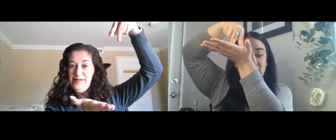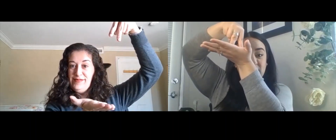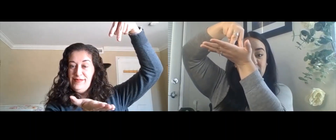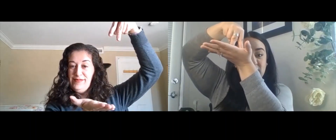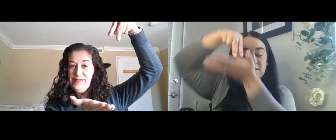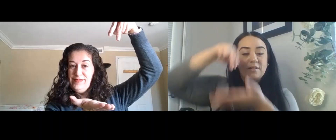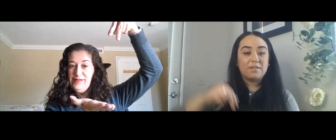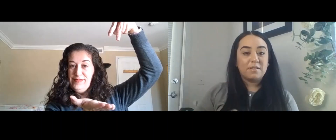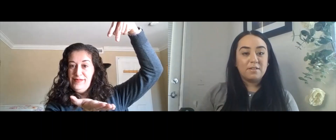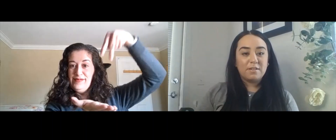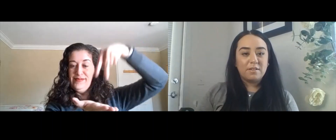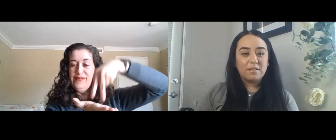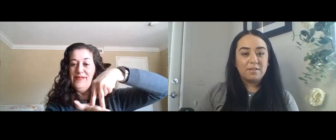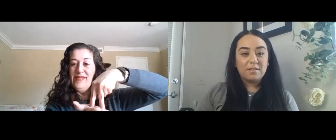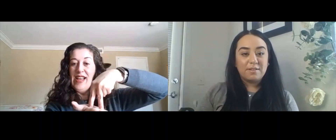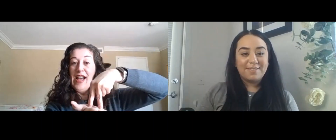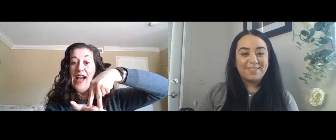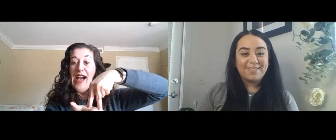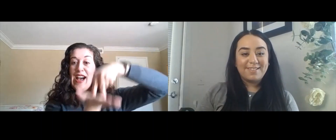Ascension.